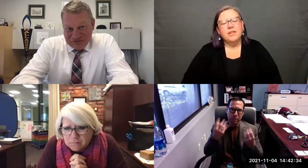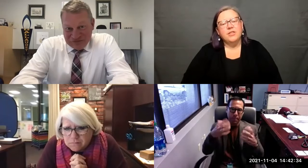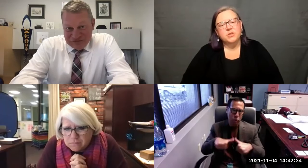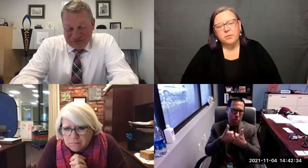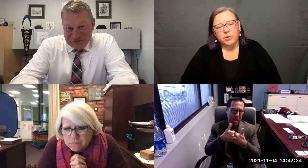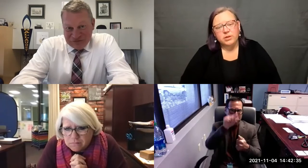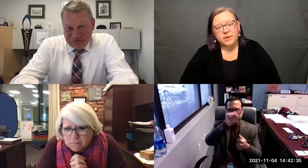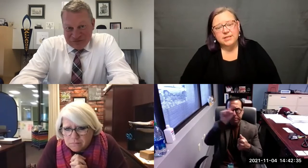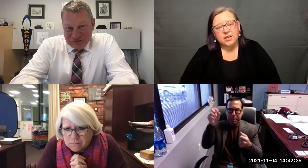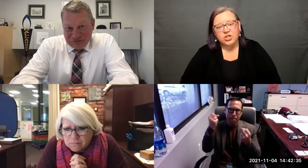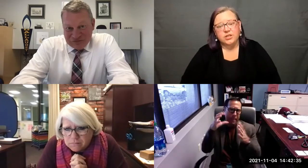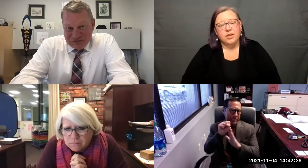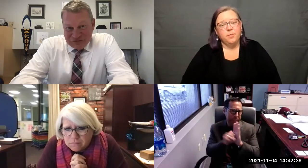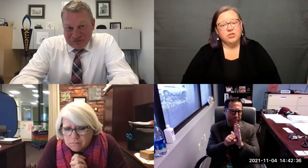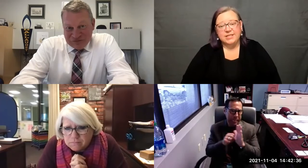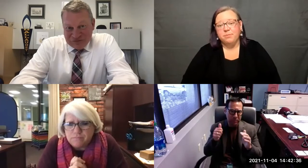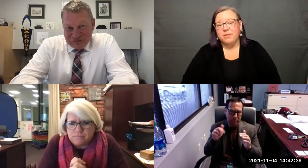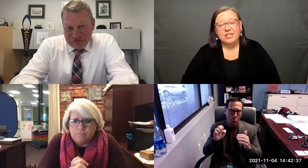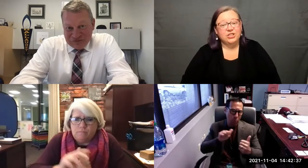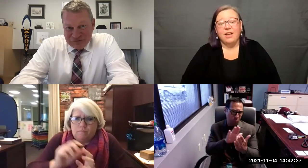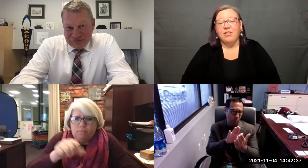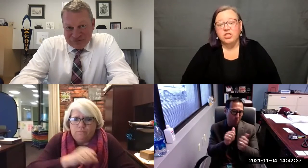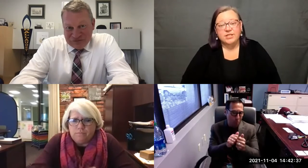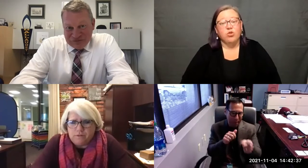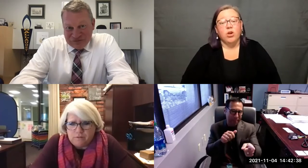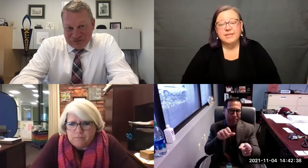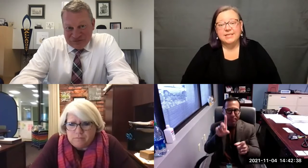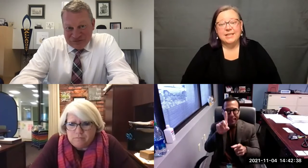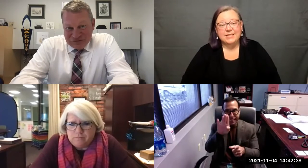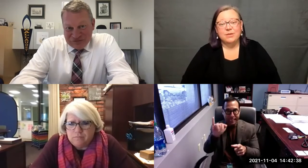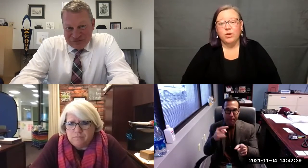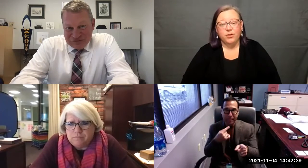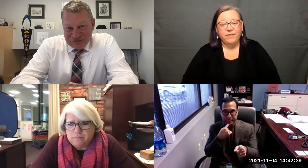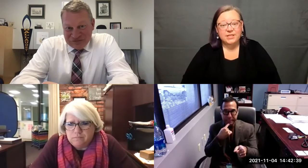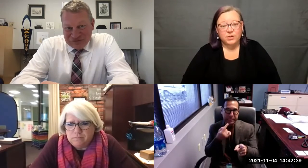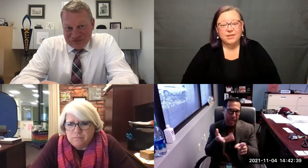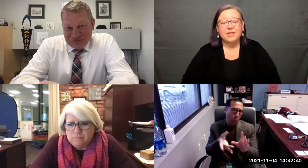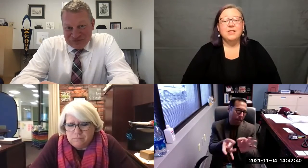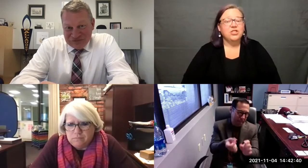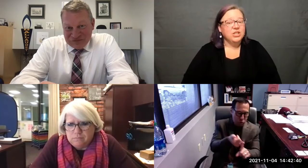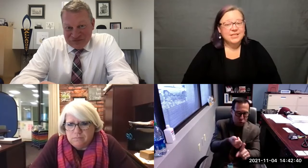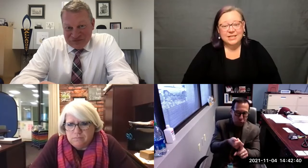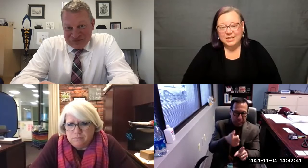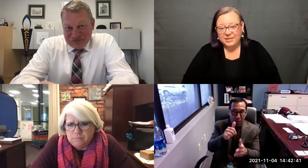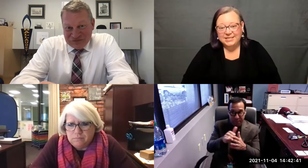there's been a really big discussion about just the many challenges across the states and what they're faced with. Just like Debbie